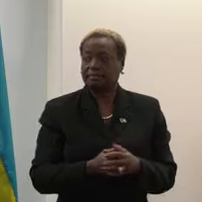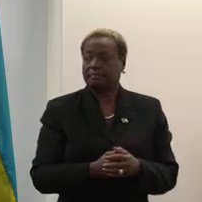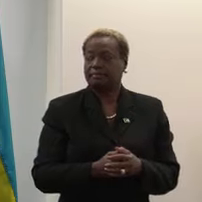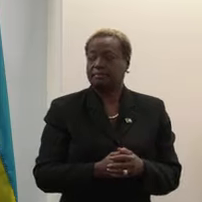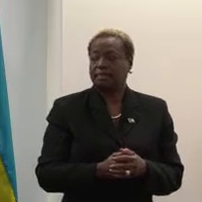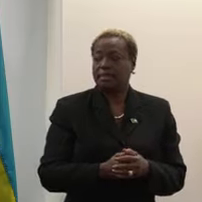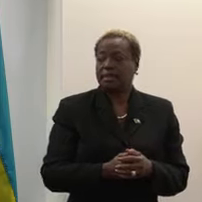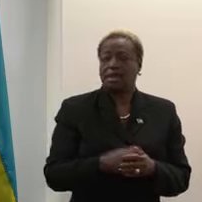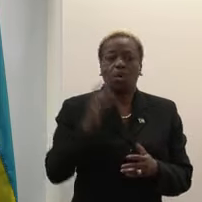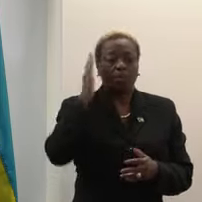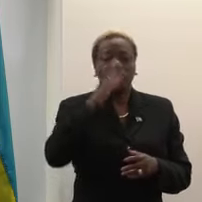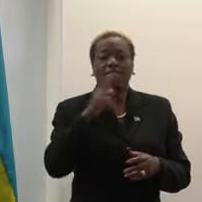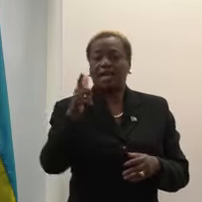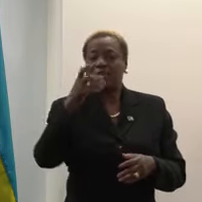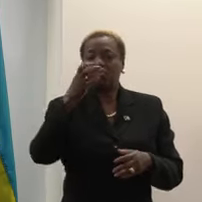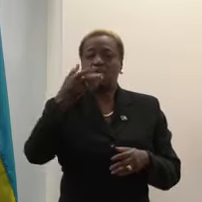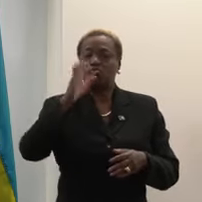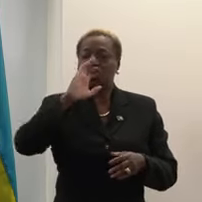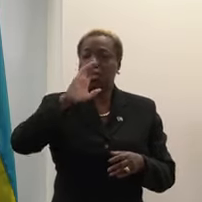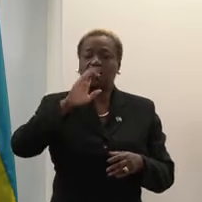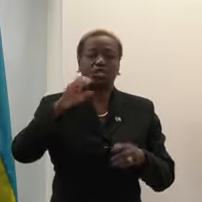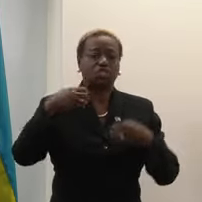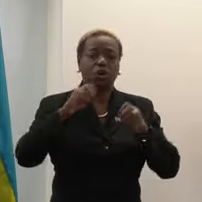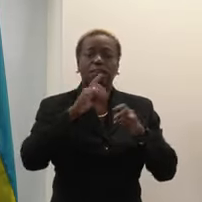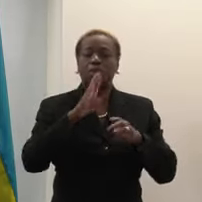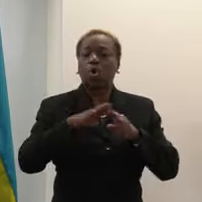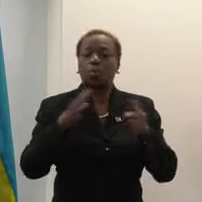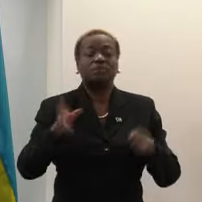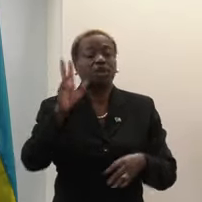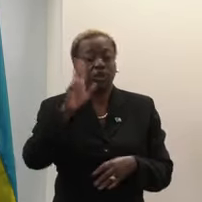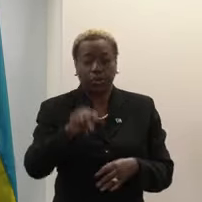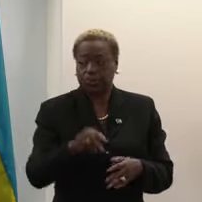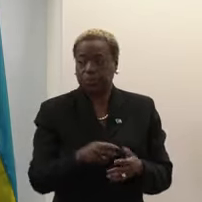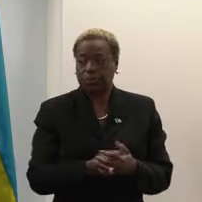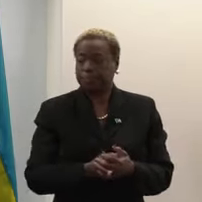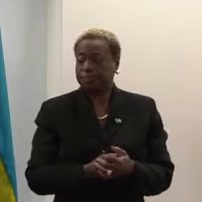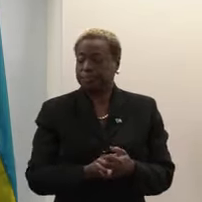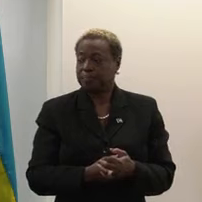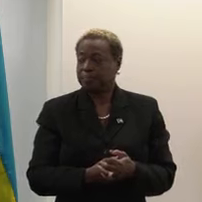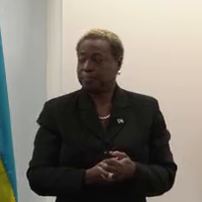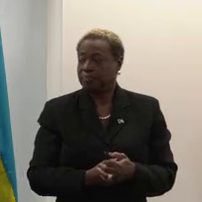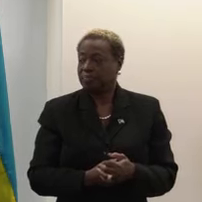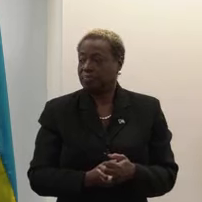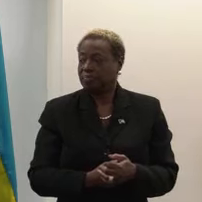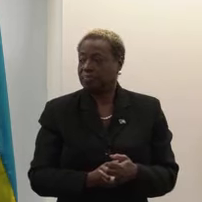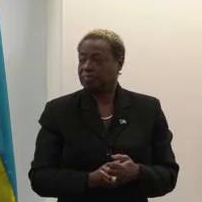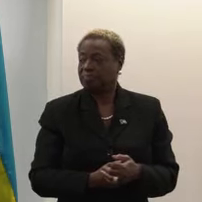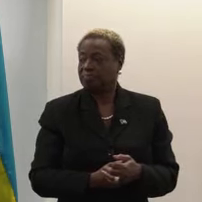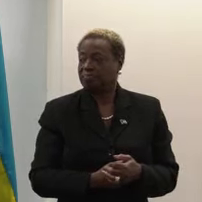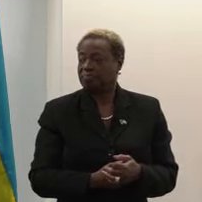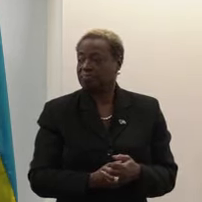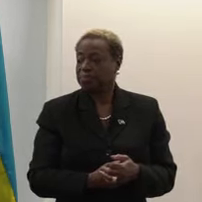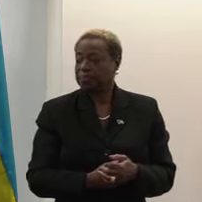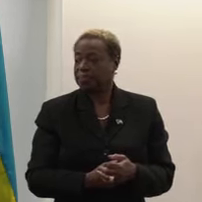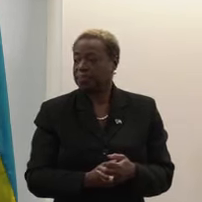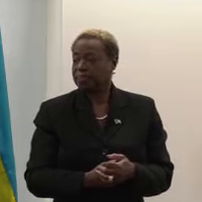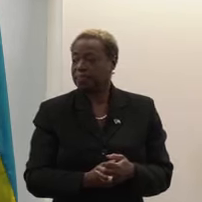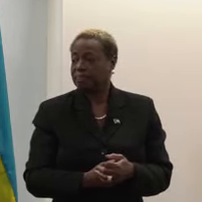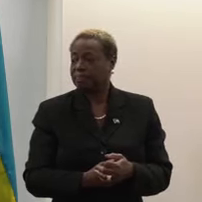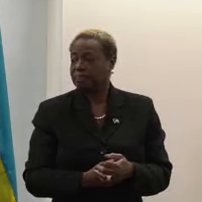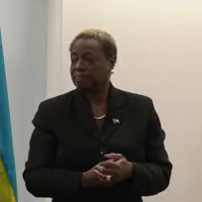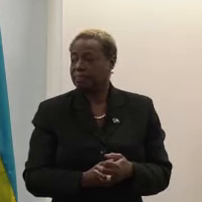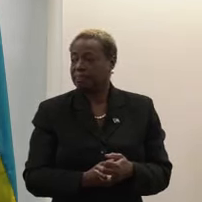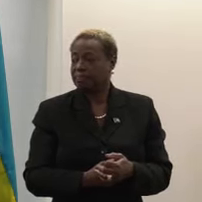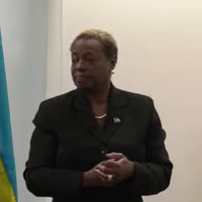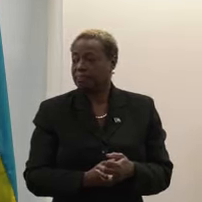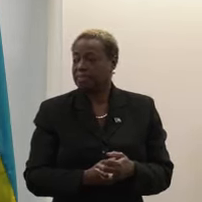Okay. And my second question is, has any predictive modeling taken place at the Ministry of Health or with the government to see how